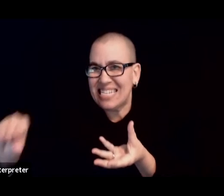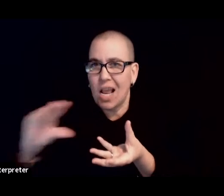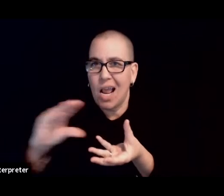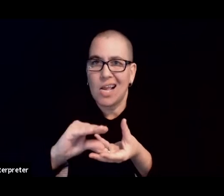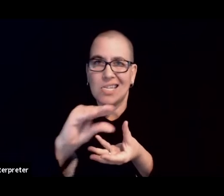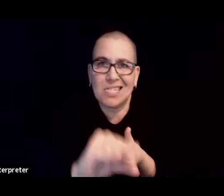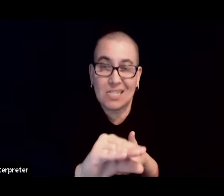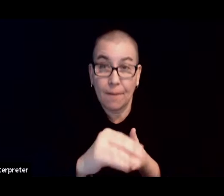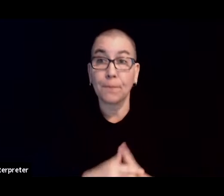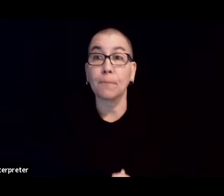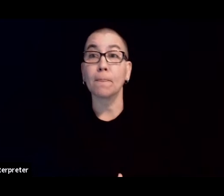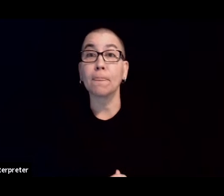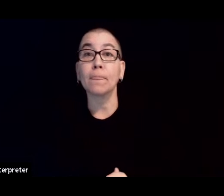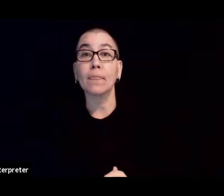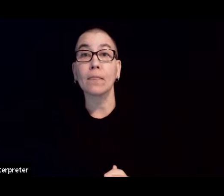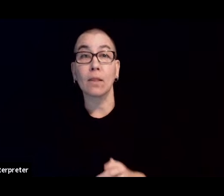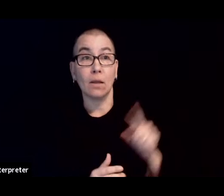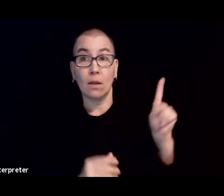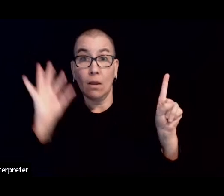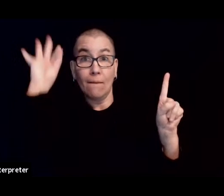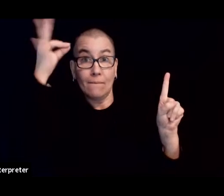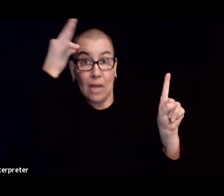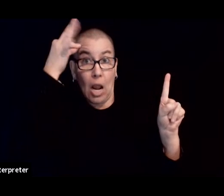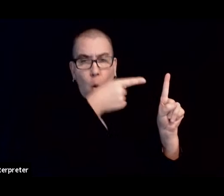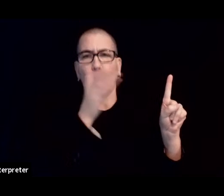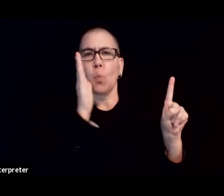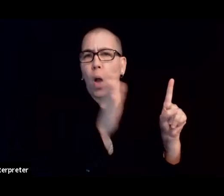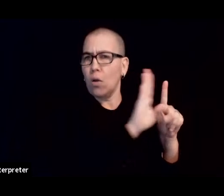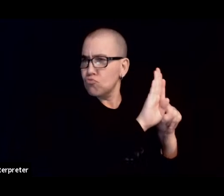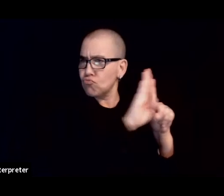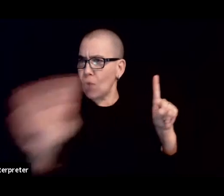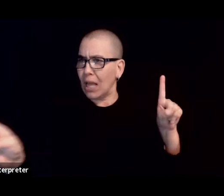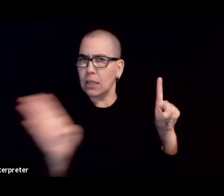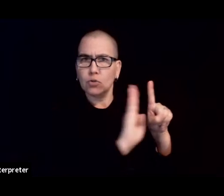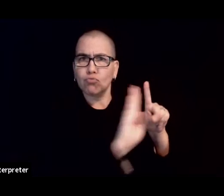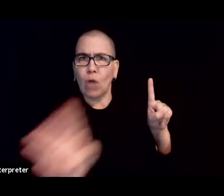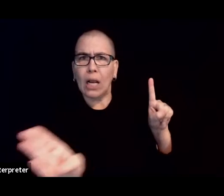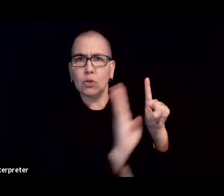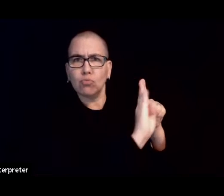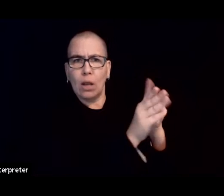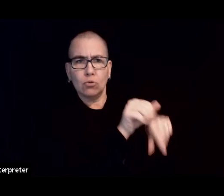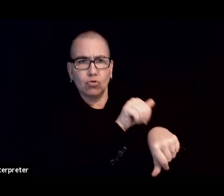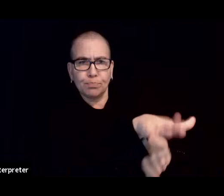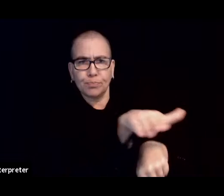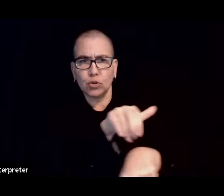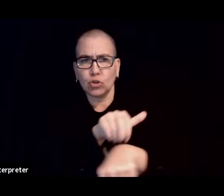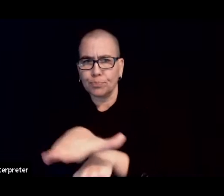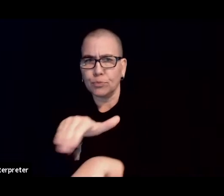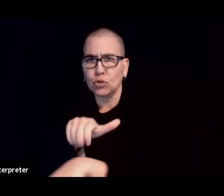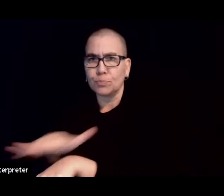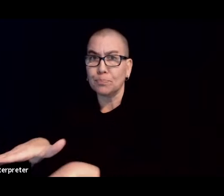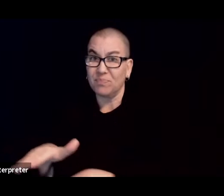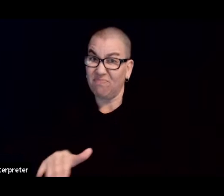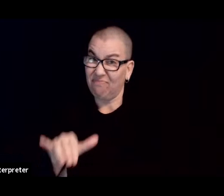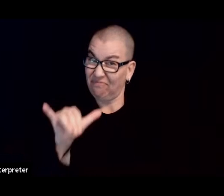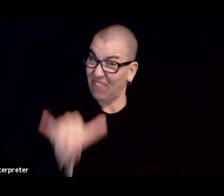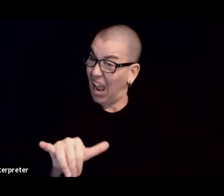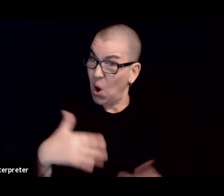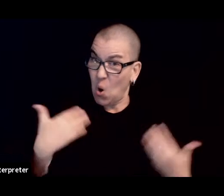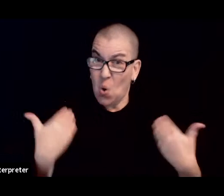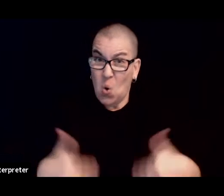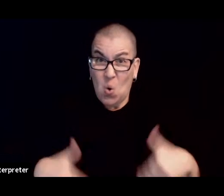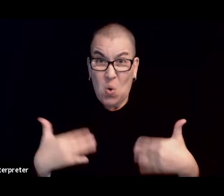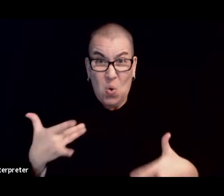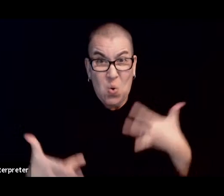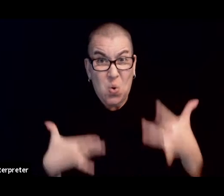to the vaccine providers. We're excited to get more product from Pfizer and Moderna in the weeks to come. And